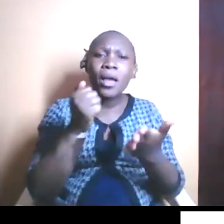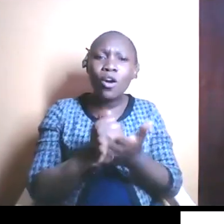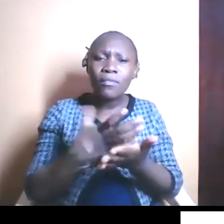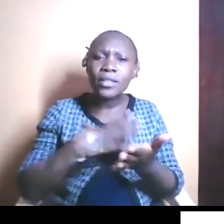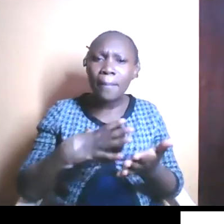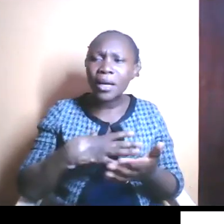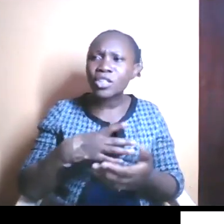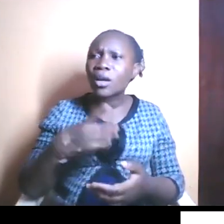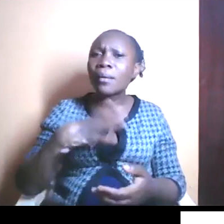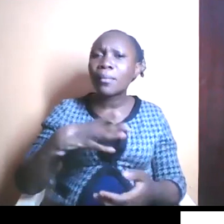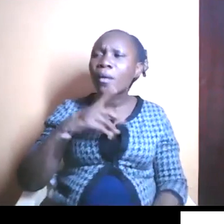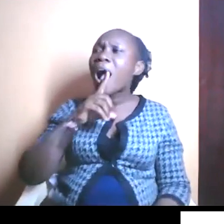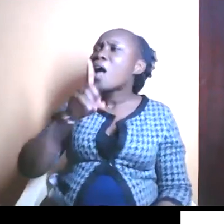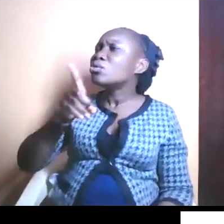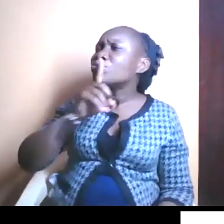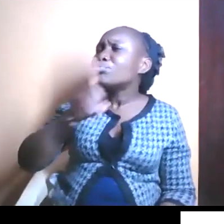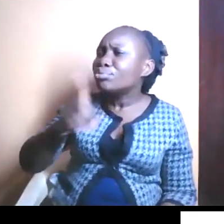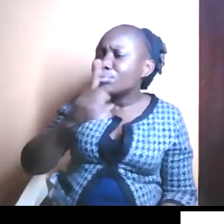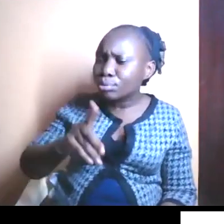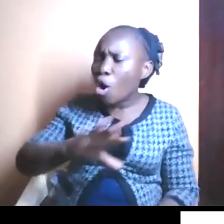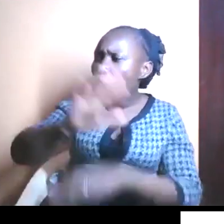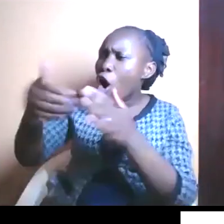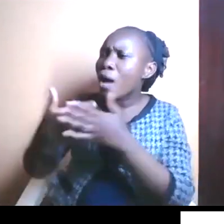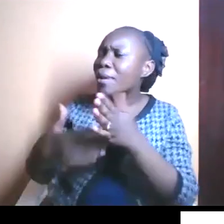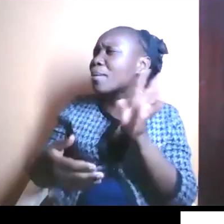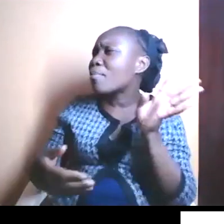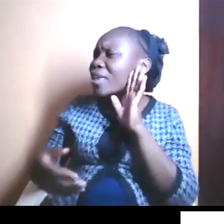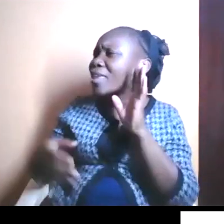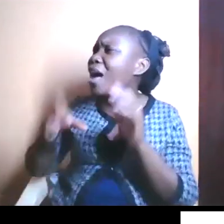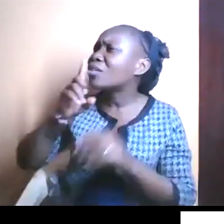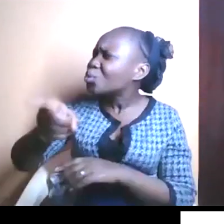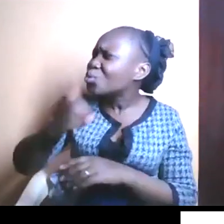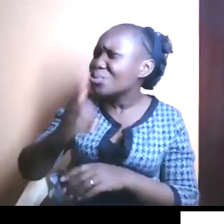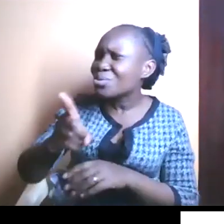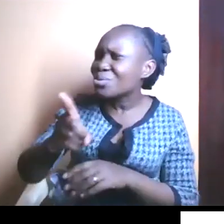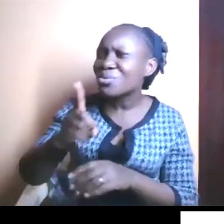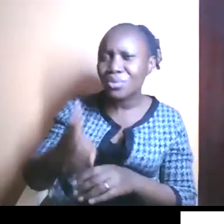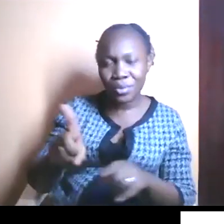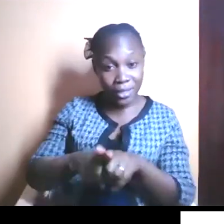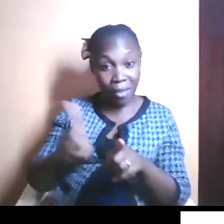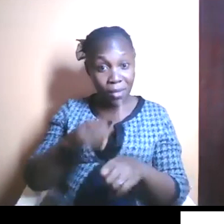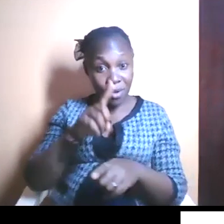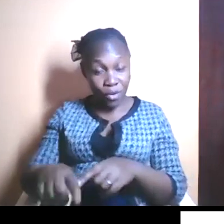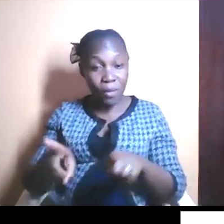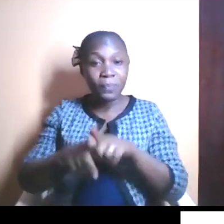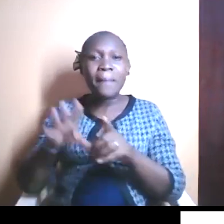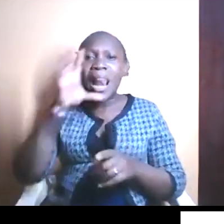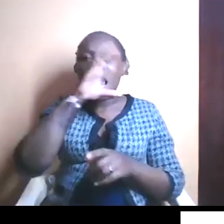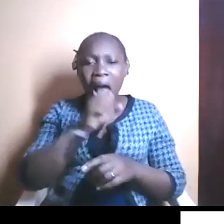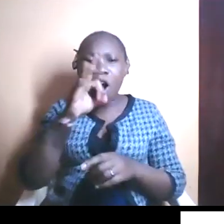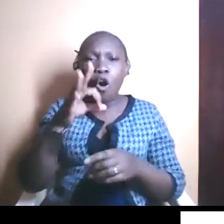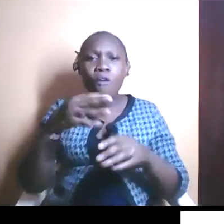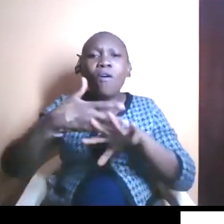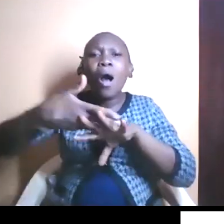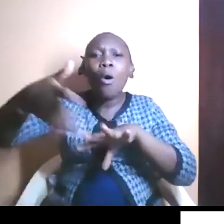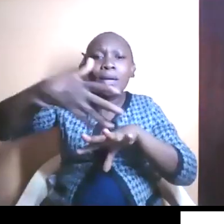being reprimanded in front of everybody. And then there's a lot of lack of transparency, persistent lack of communication. I'm